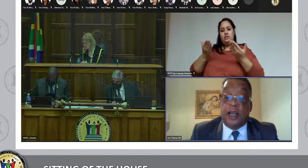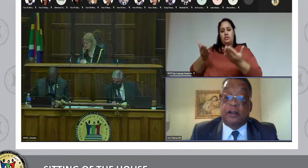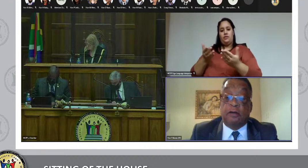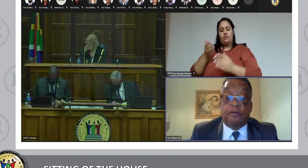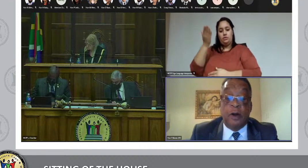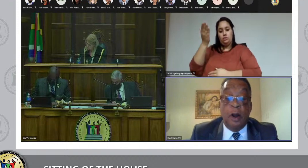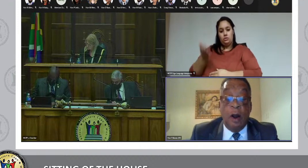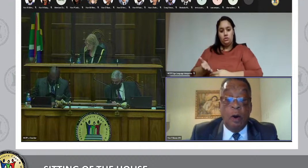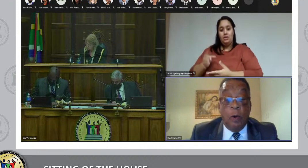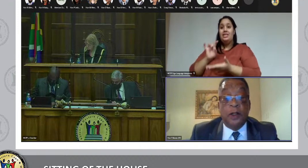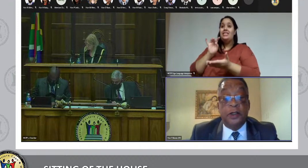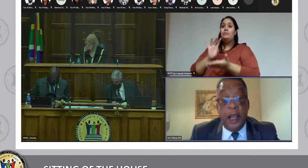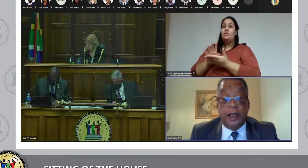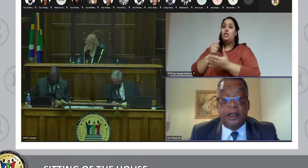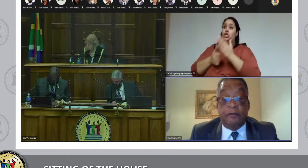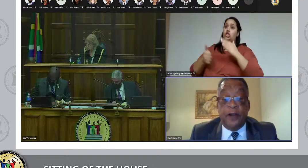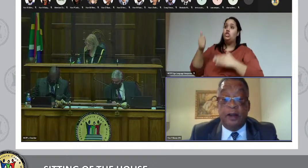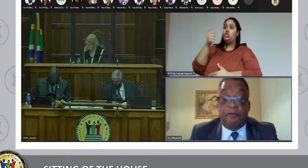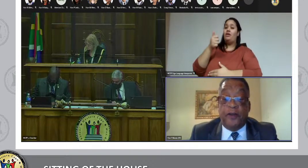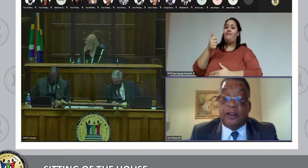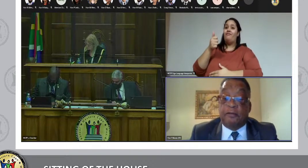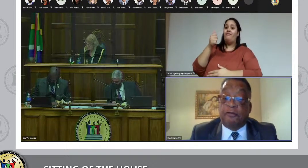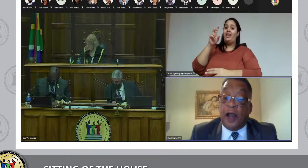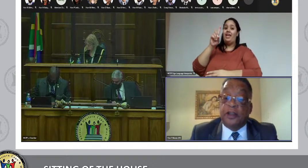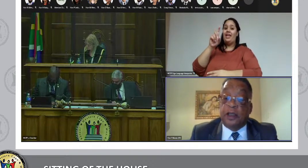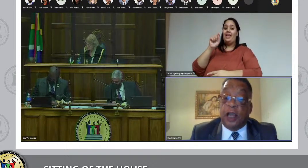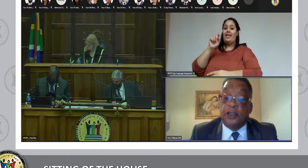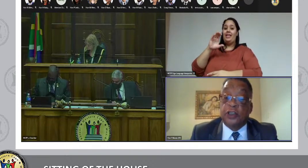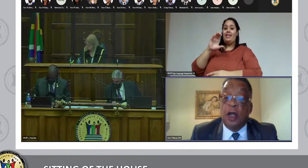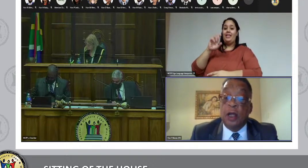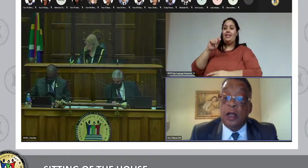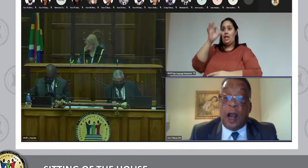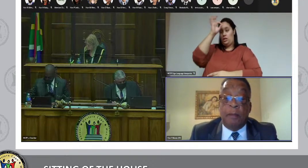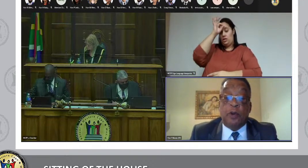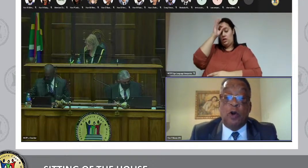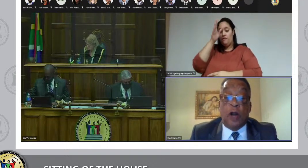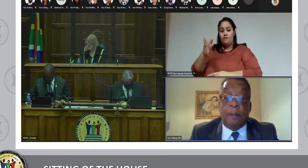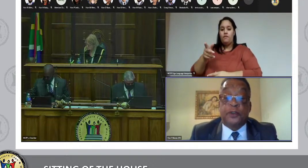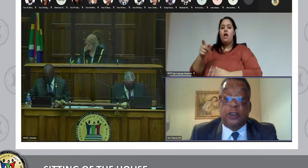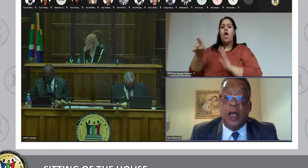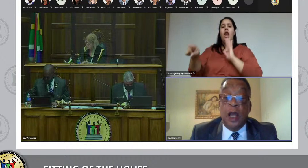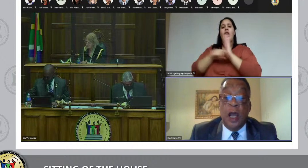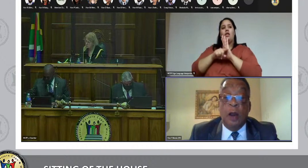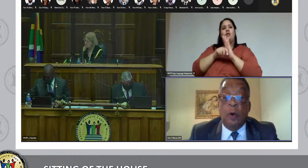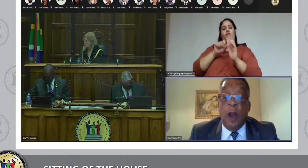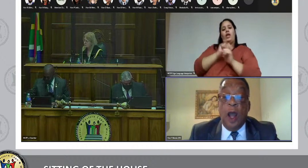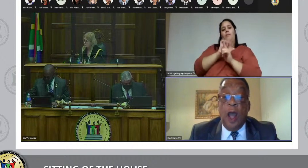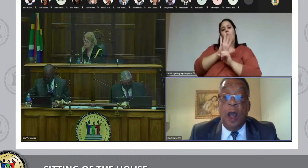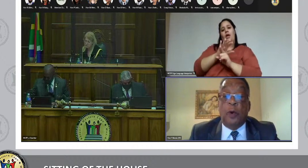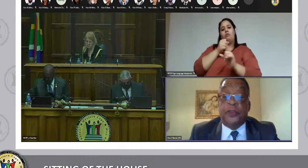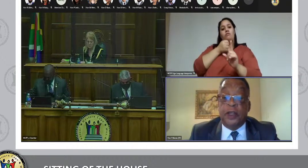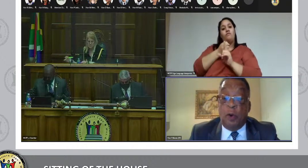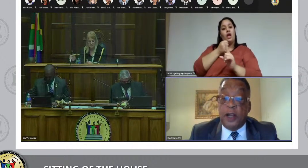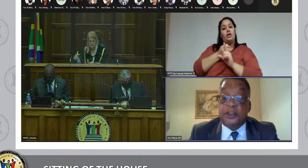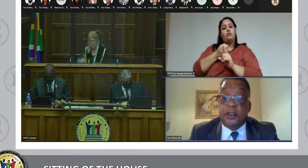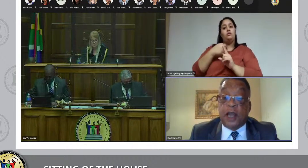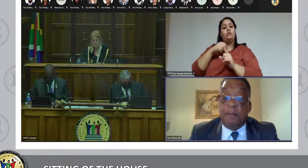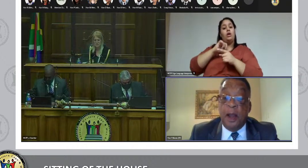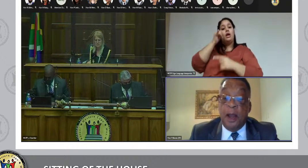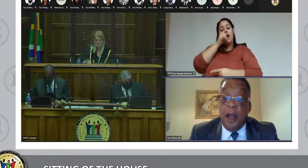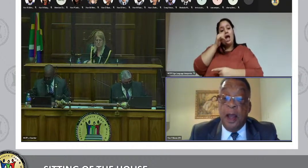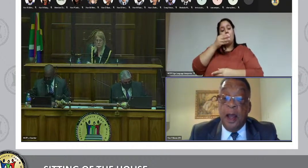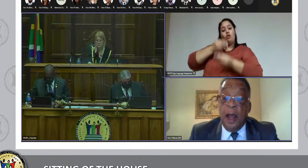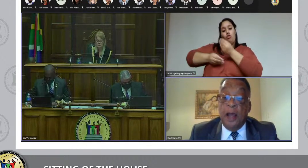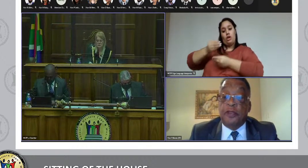Chief Detective will negatively affect the fight against crime, corruption within the Western